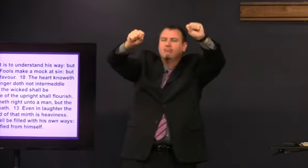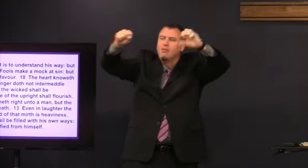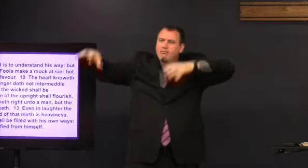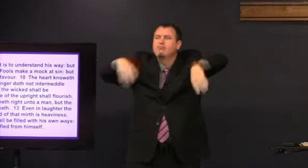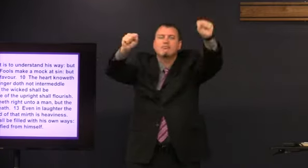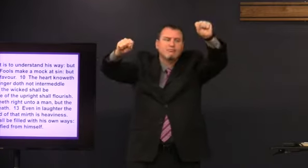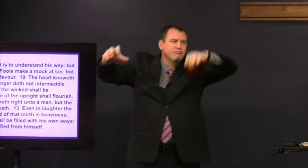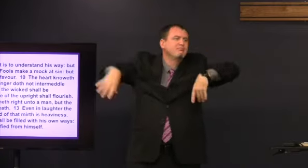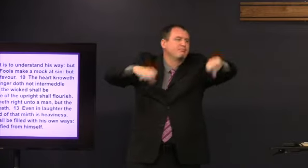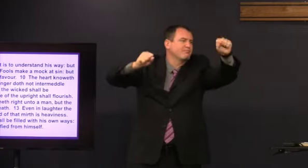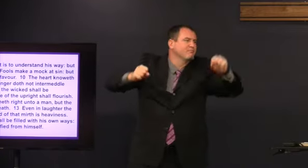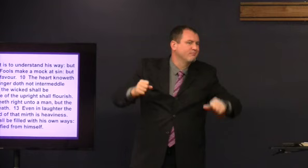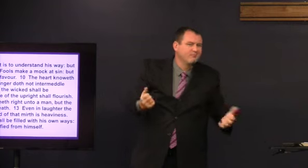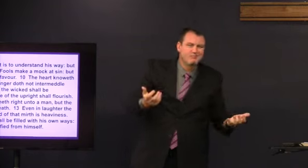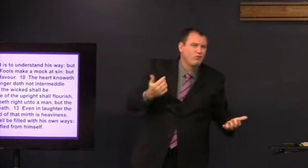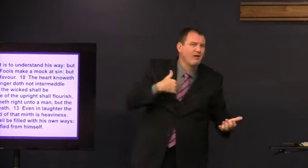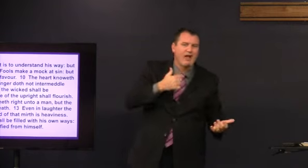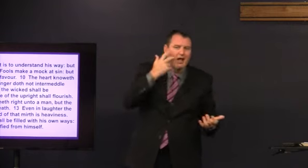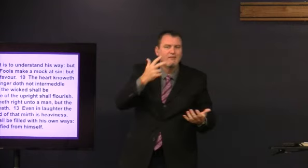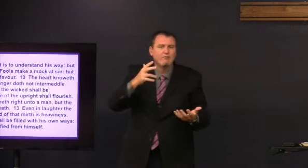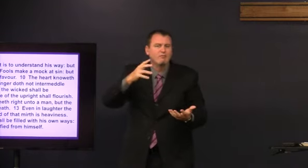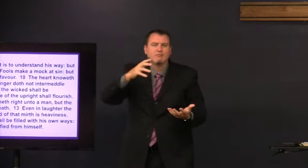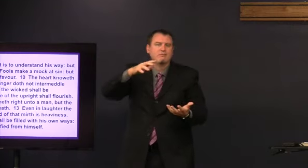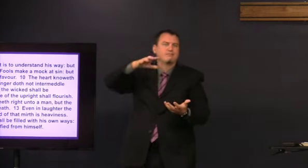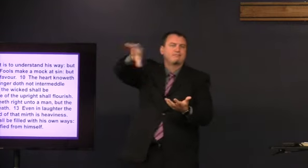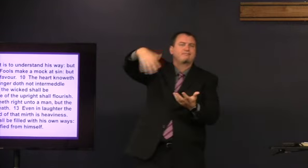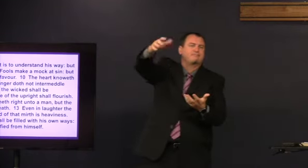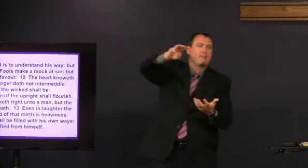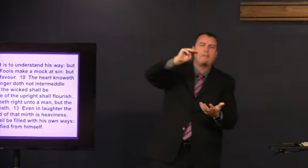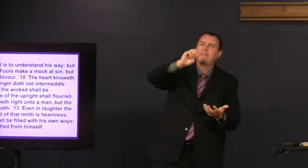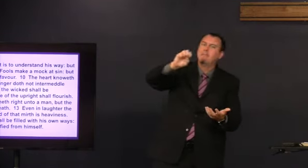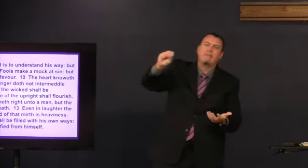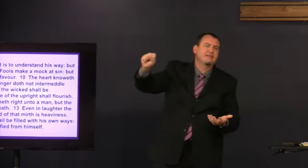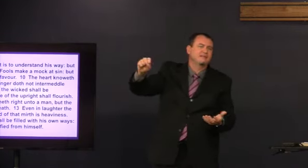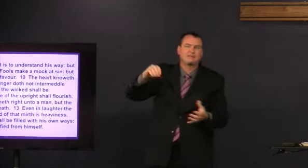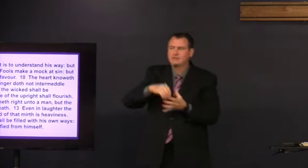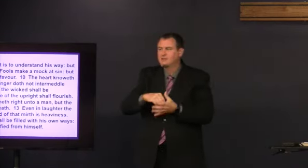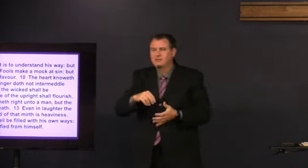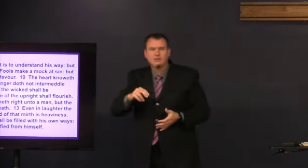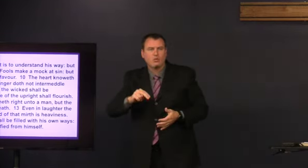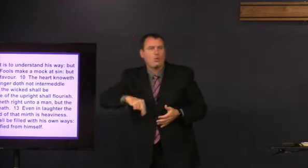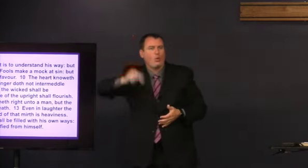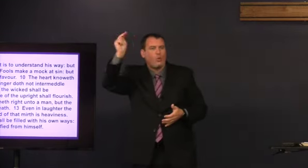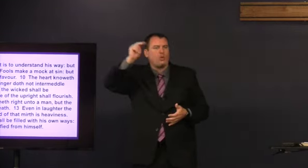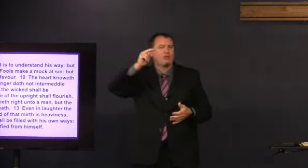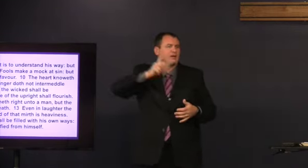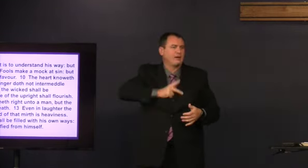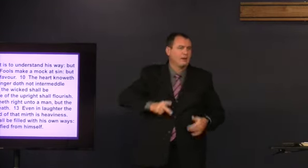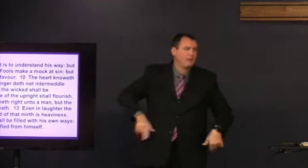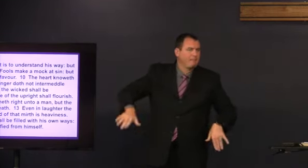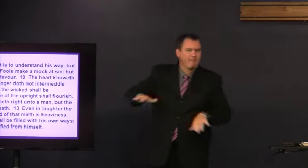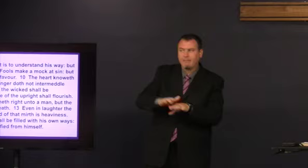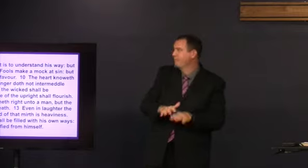there were several families that took over the throne throughout its history. It was a